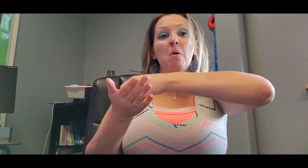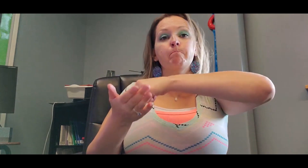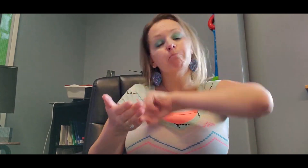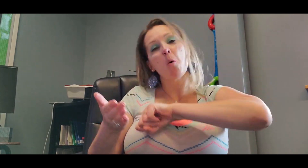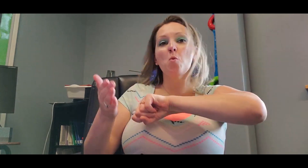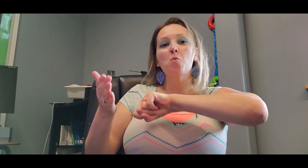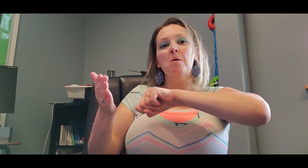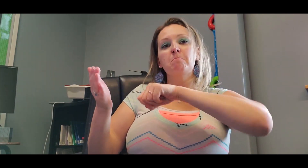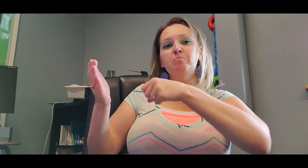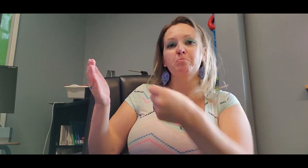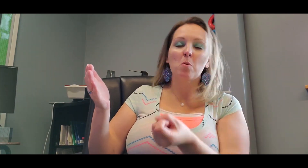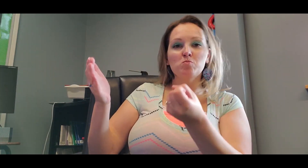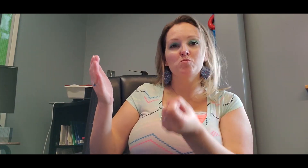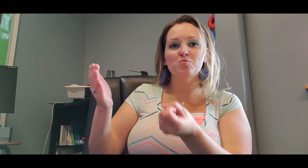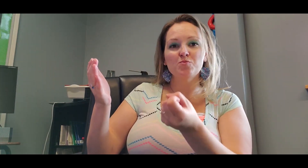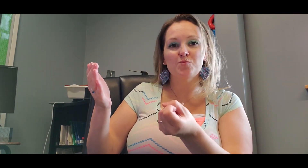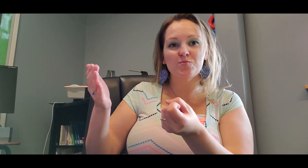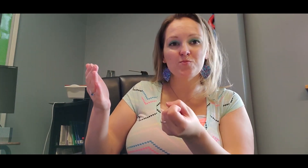it hit the other bread roll and stopped.